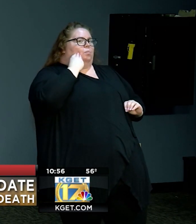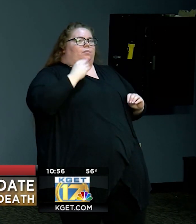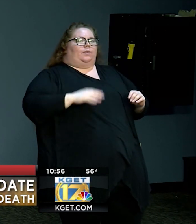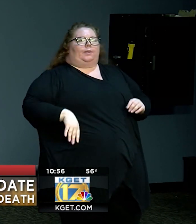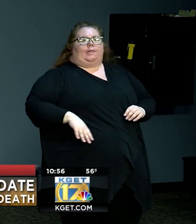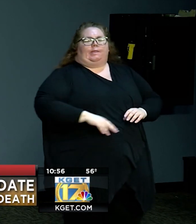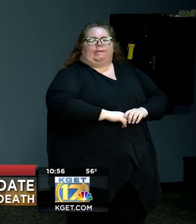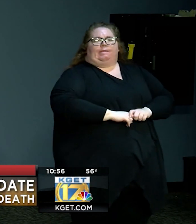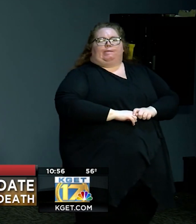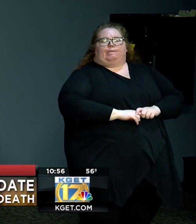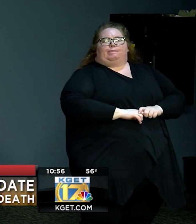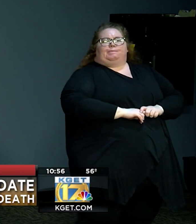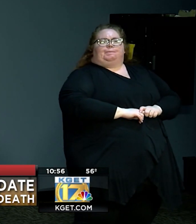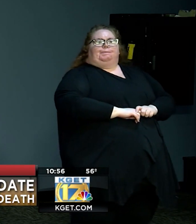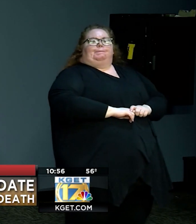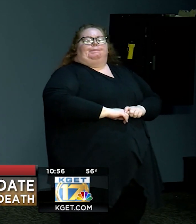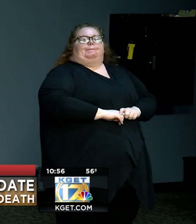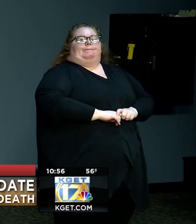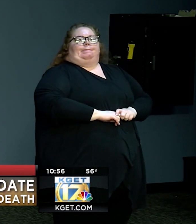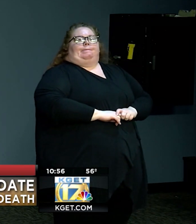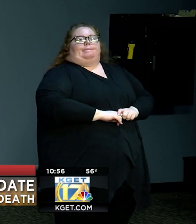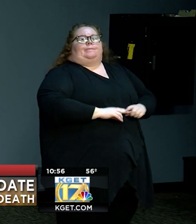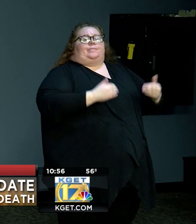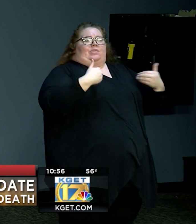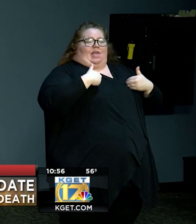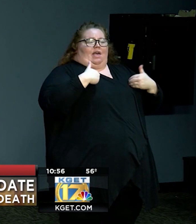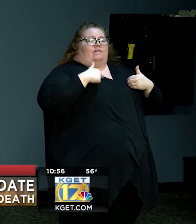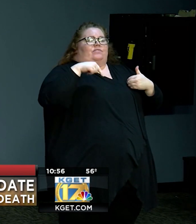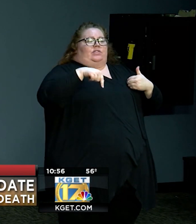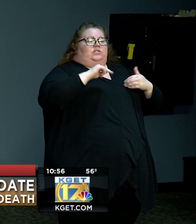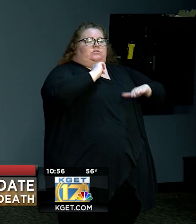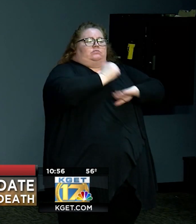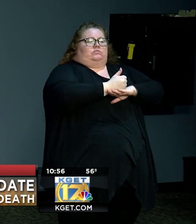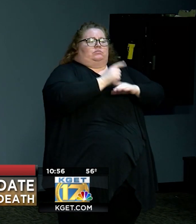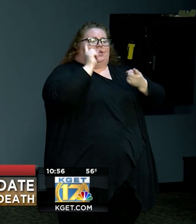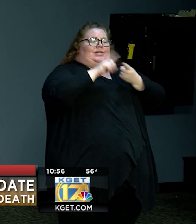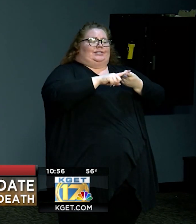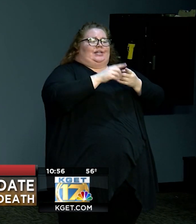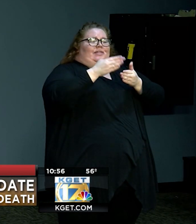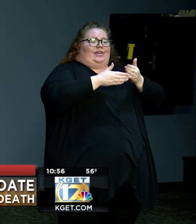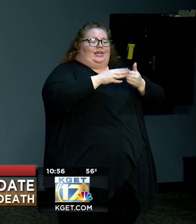effect until the end of May. So does that mean that on